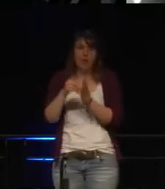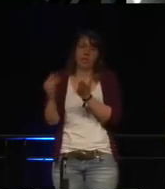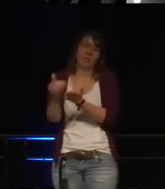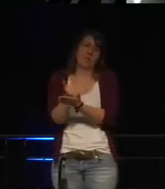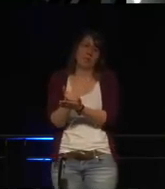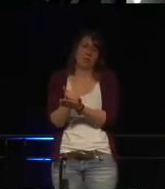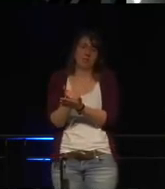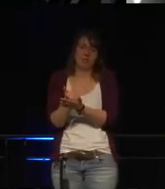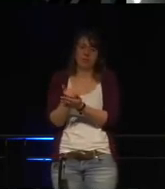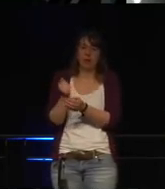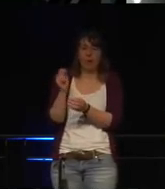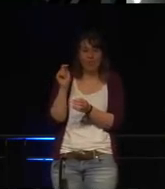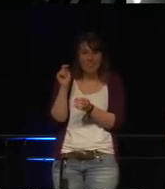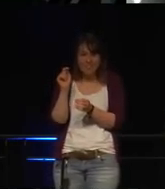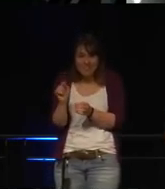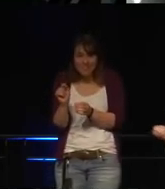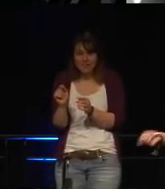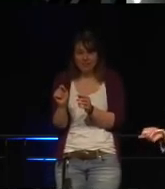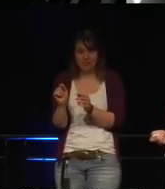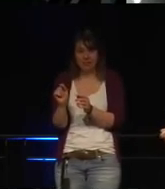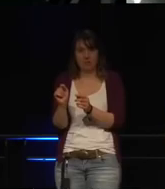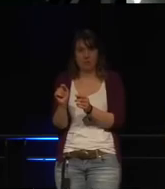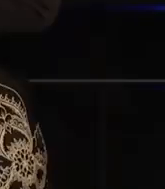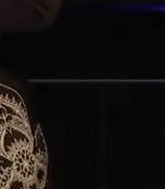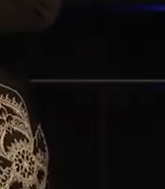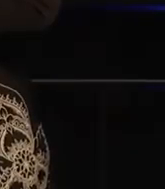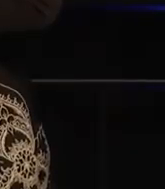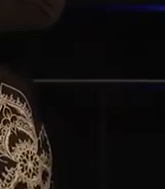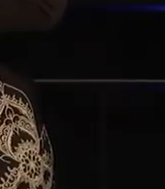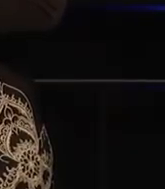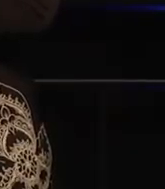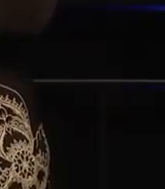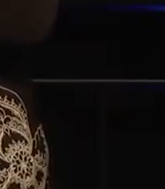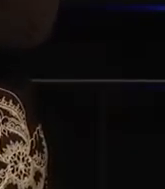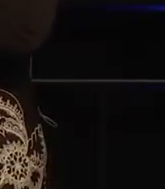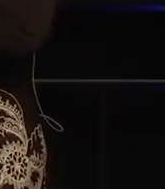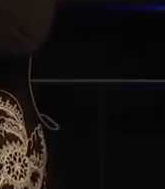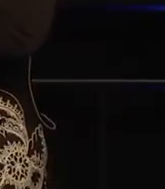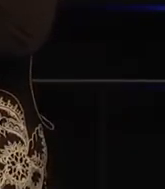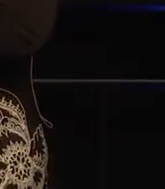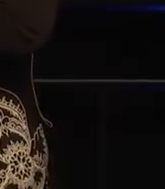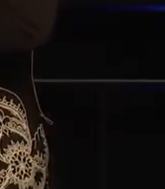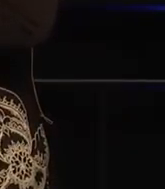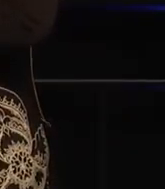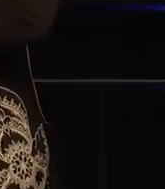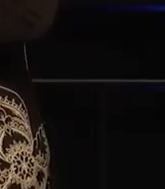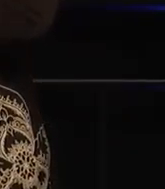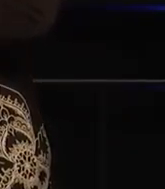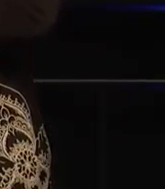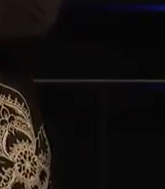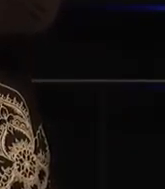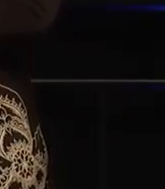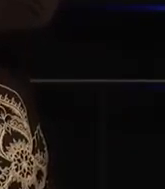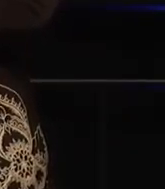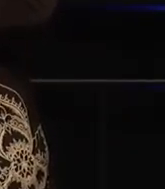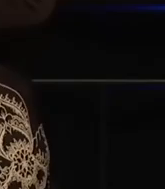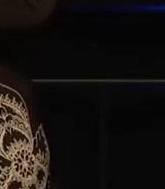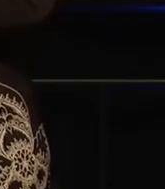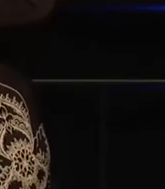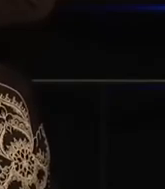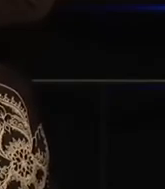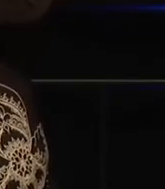the data that is collected from the home, from the vacuum cleaner. And actually,